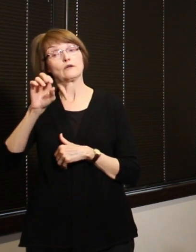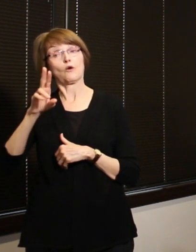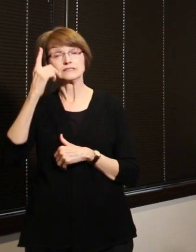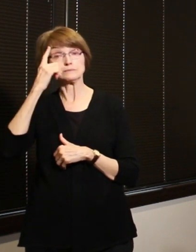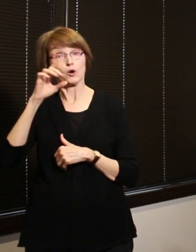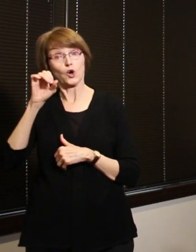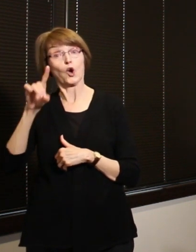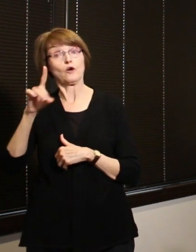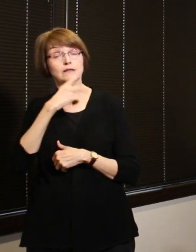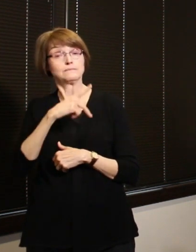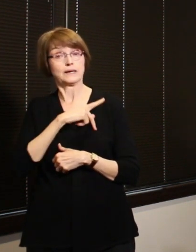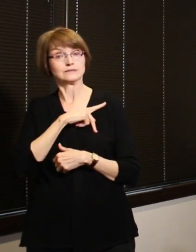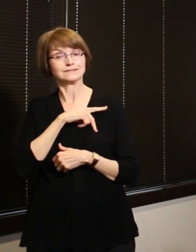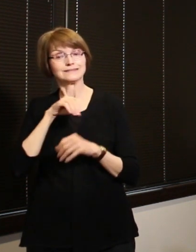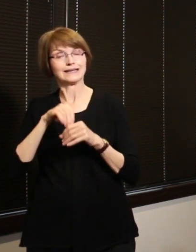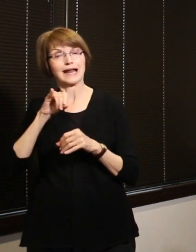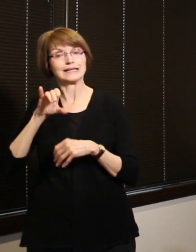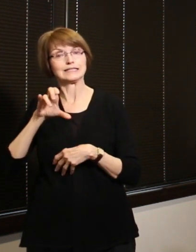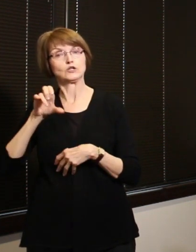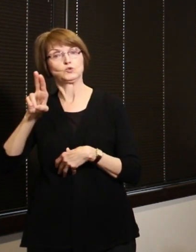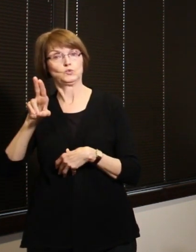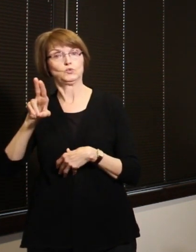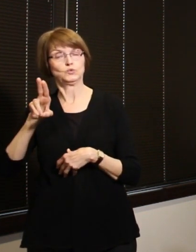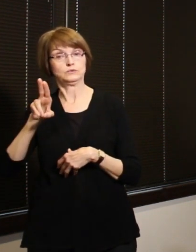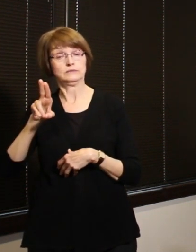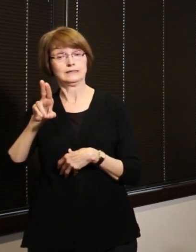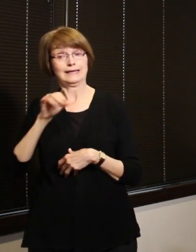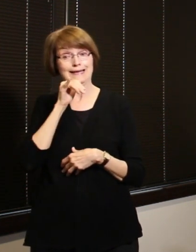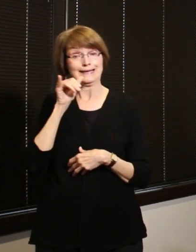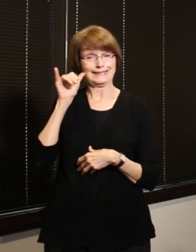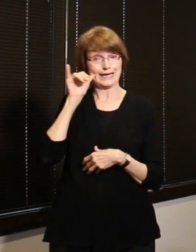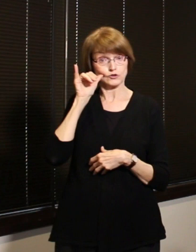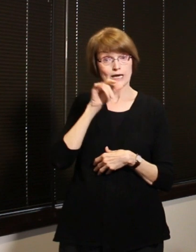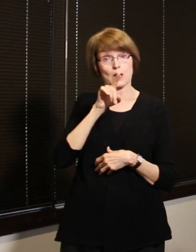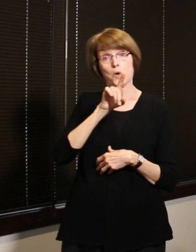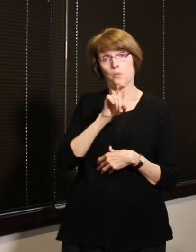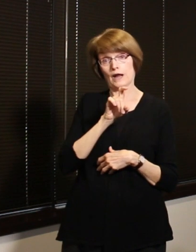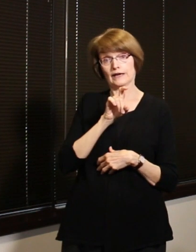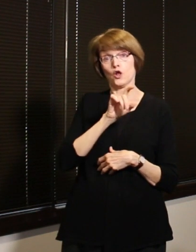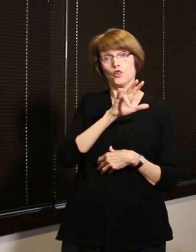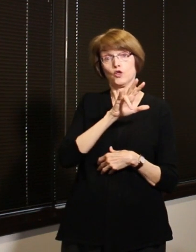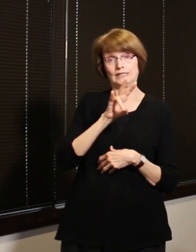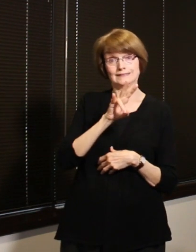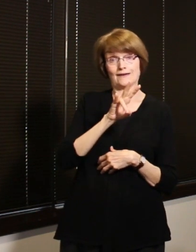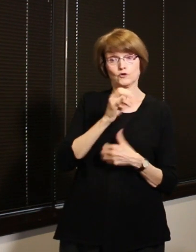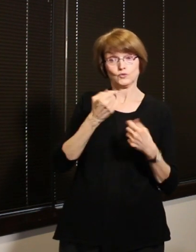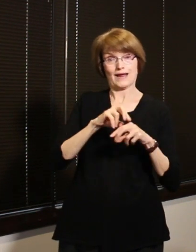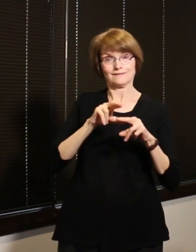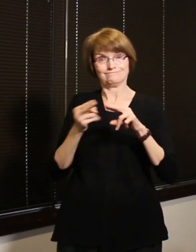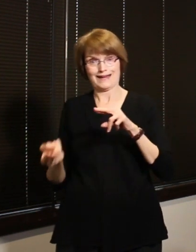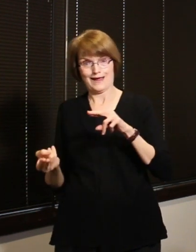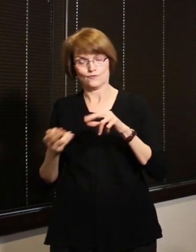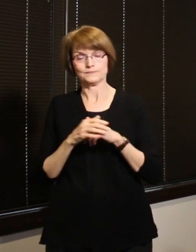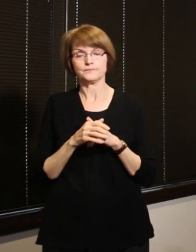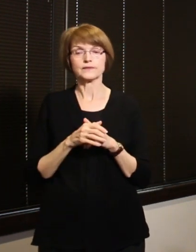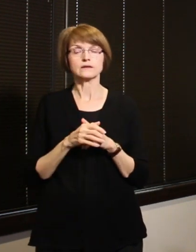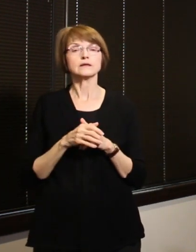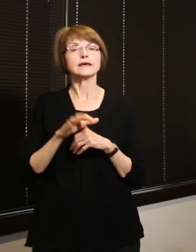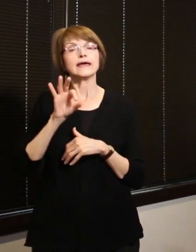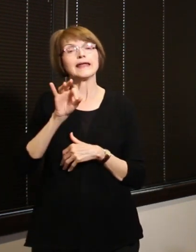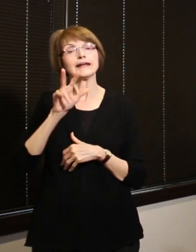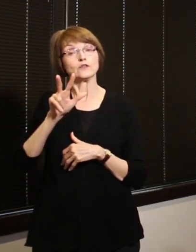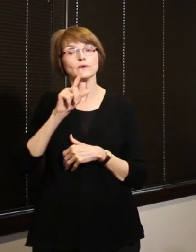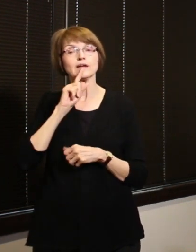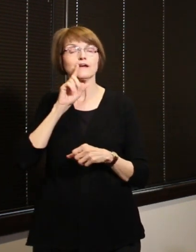suspected COVID patients in our intensive care units, which is down from 137 yesterday. And we have